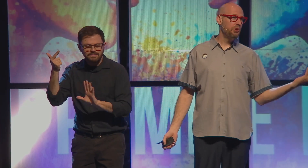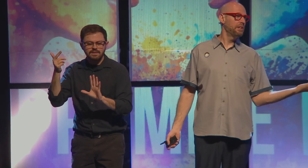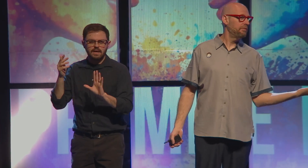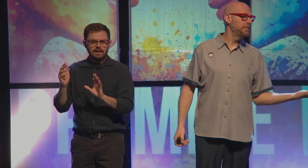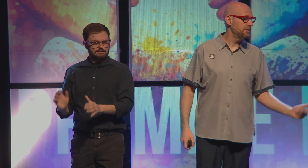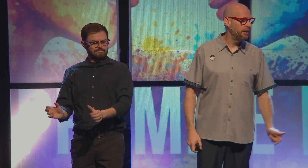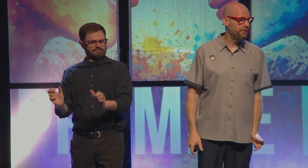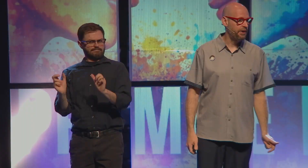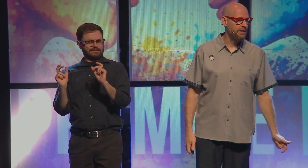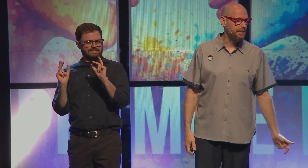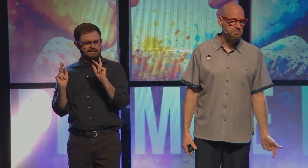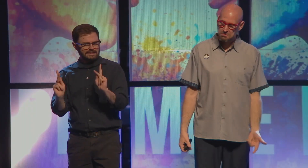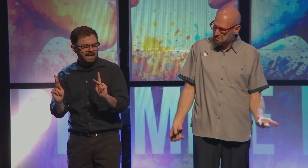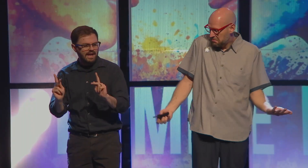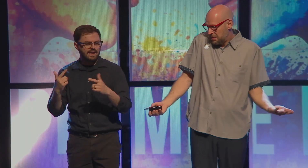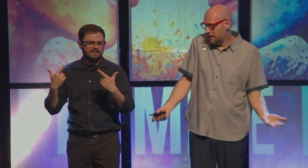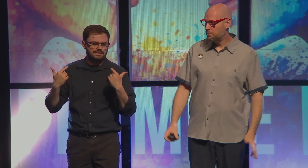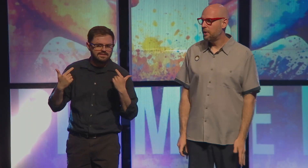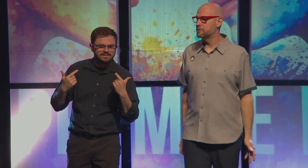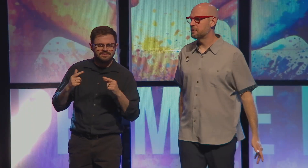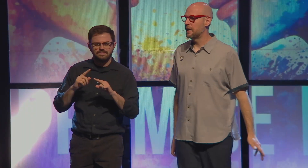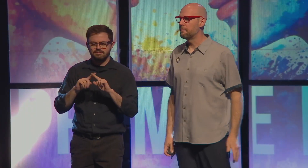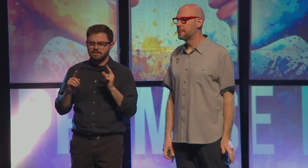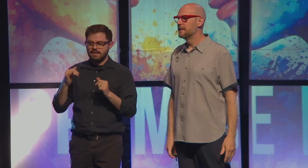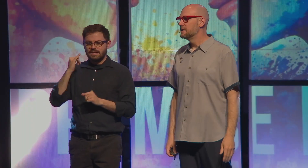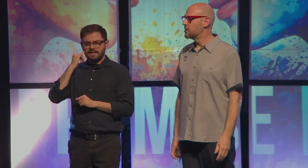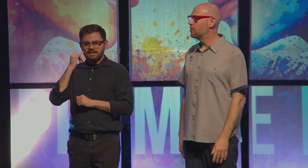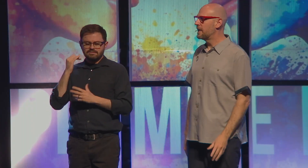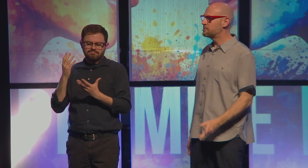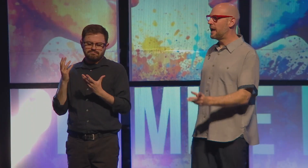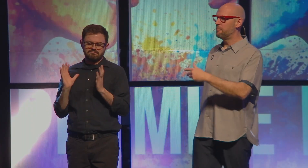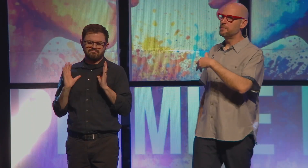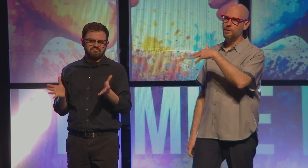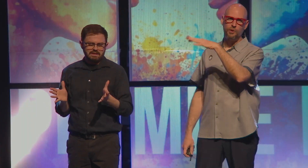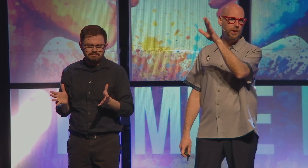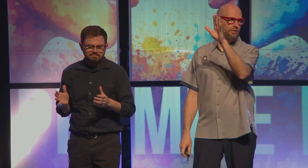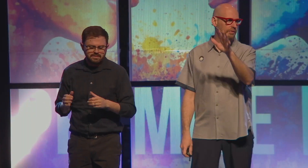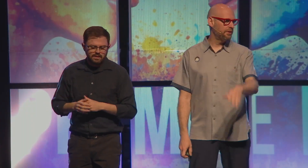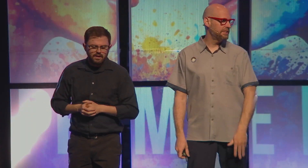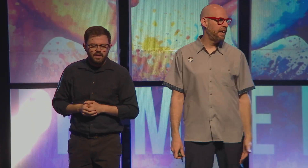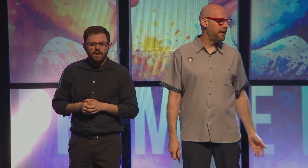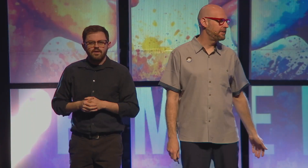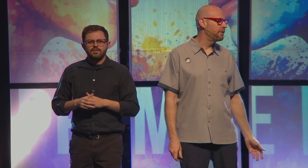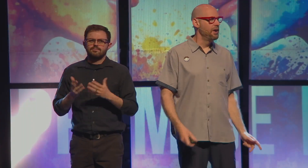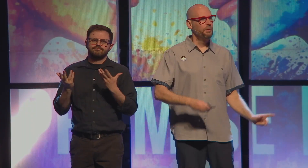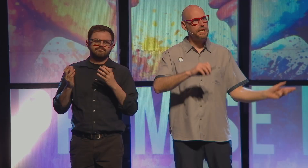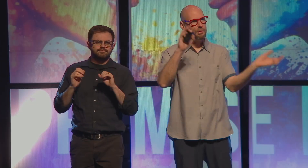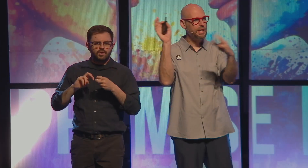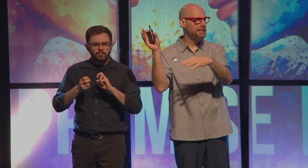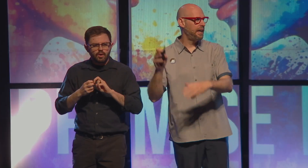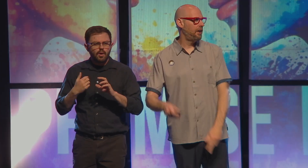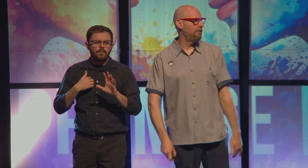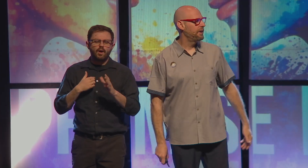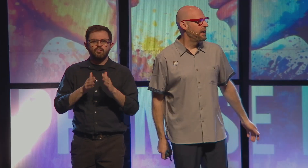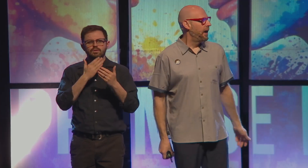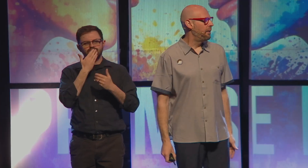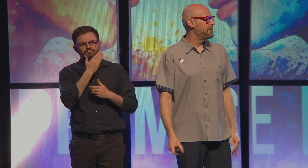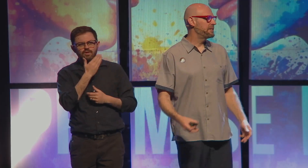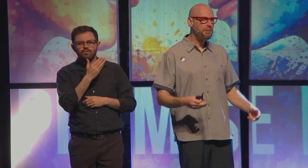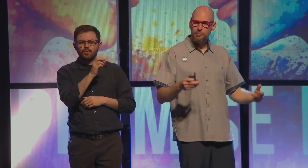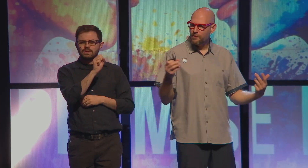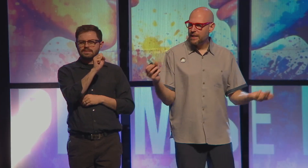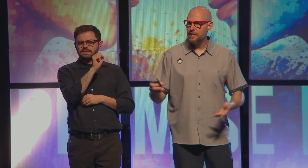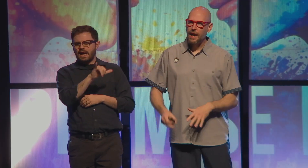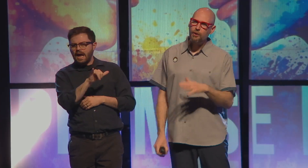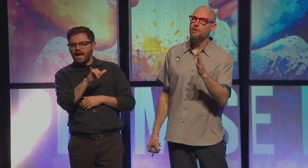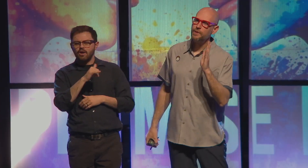I am your definition of a Pharisee. I got no problems with that. So that's what happened, but we're grateful for Sai who was able to get that off.